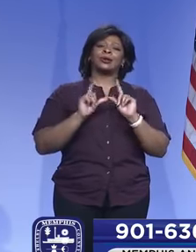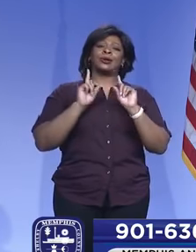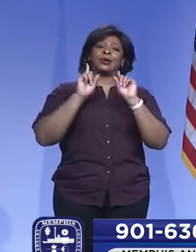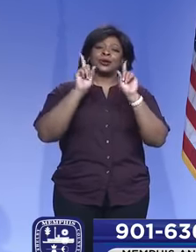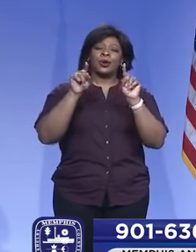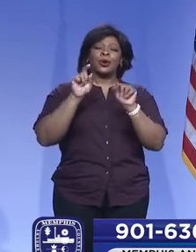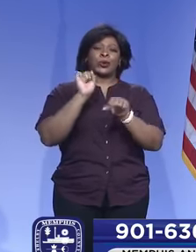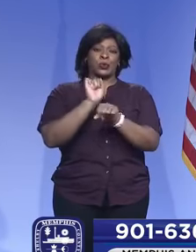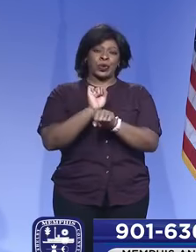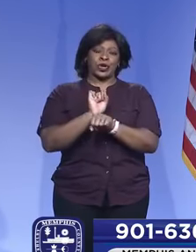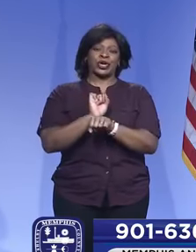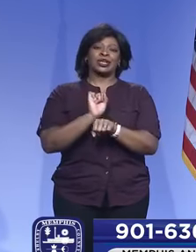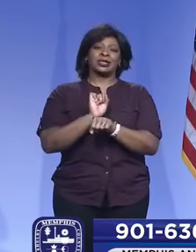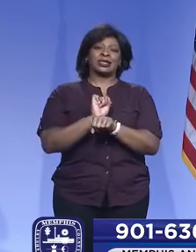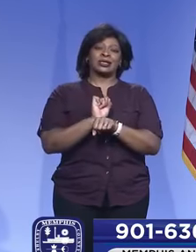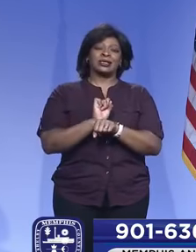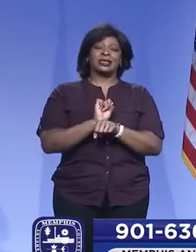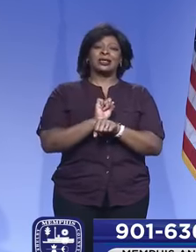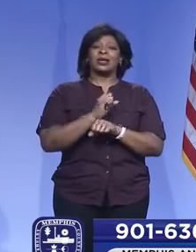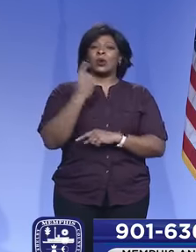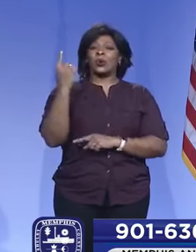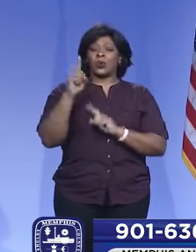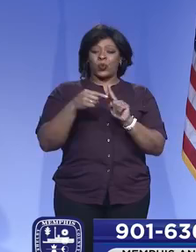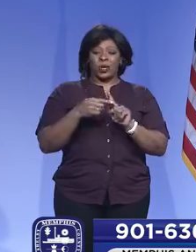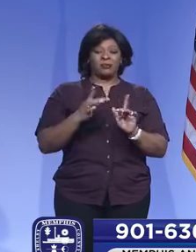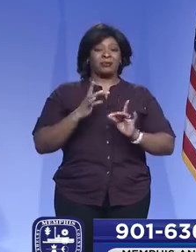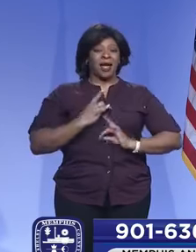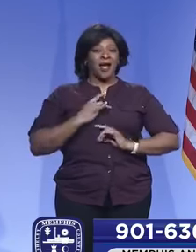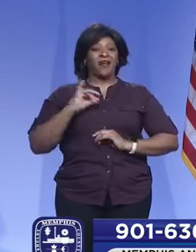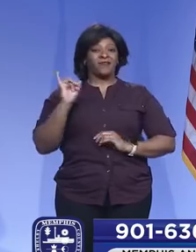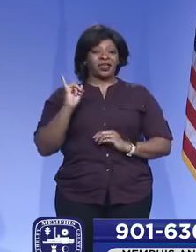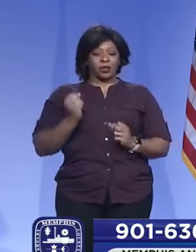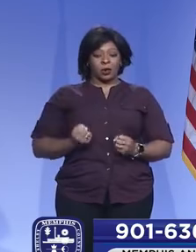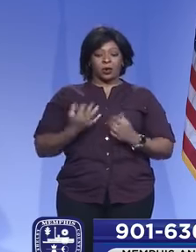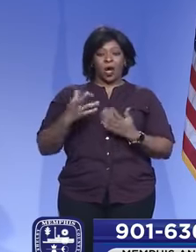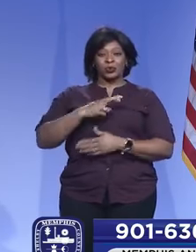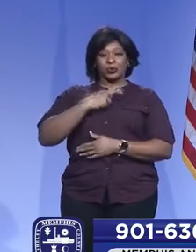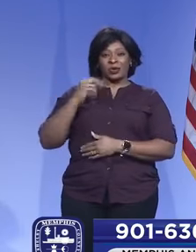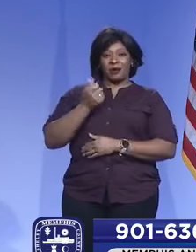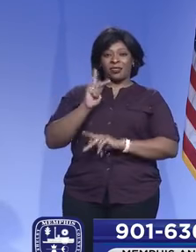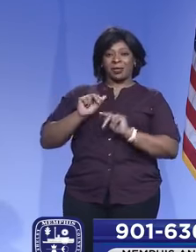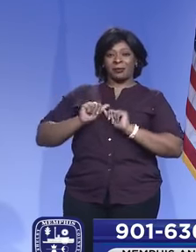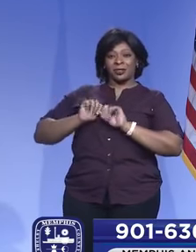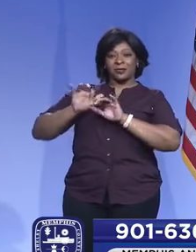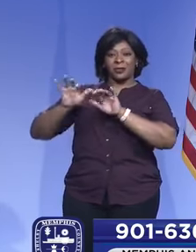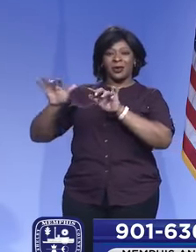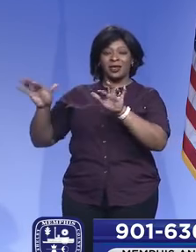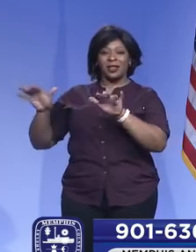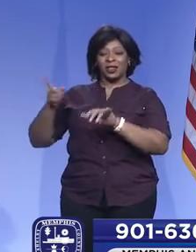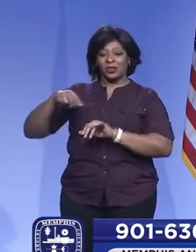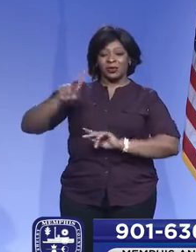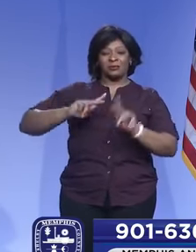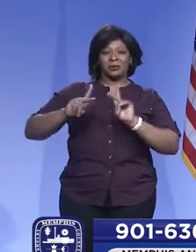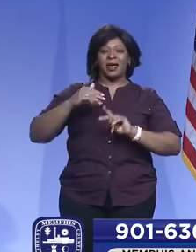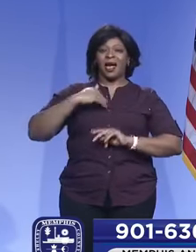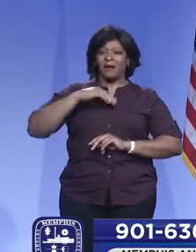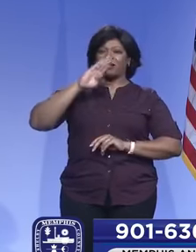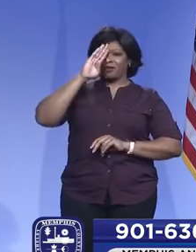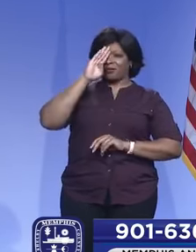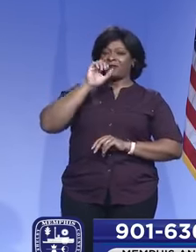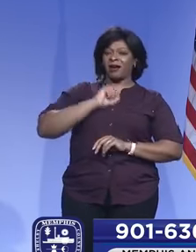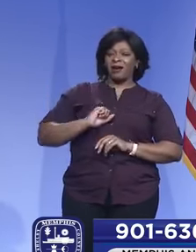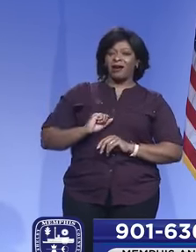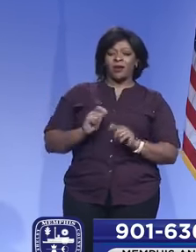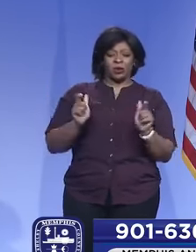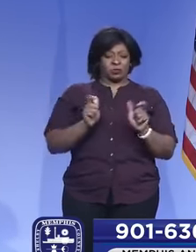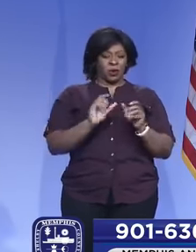the workplace when they are infectious and pose a risk to others. And again, many of those people are symptomatic, a